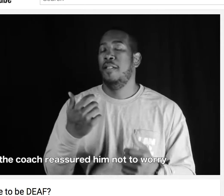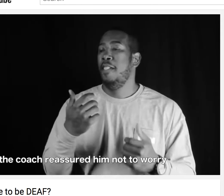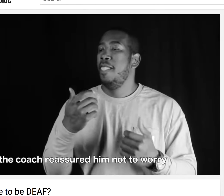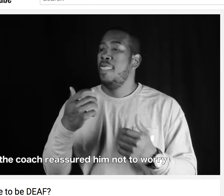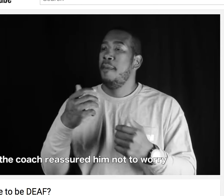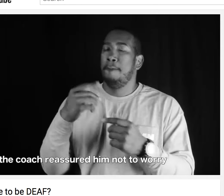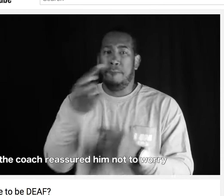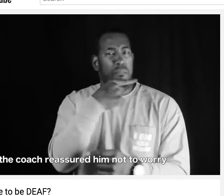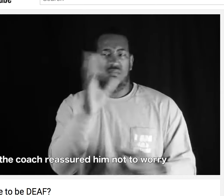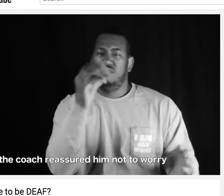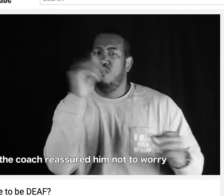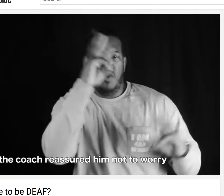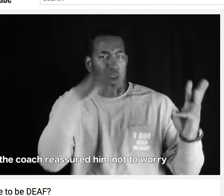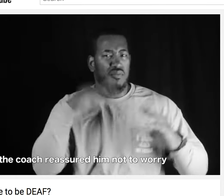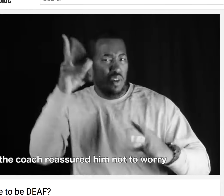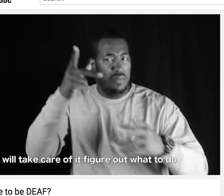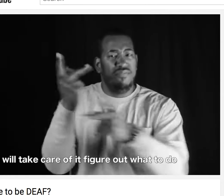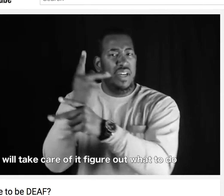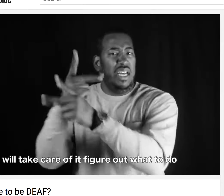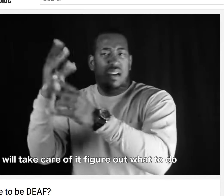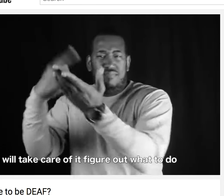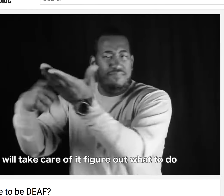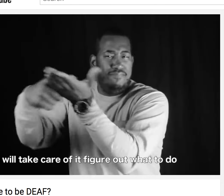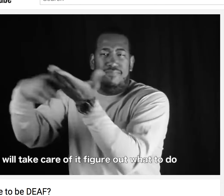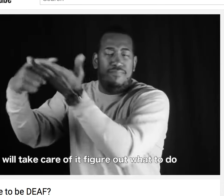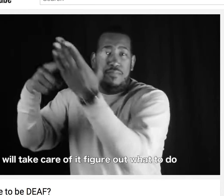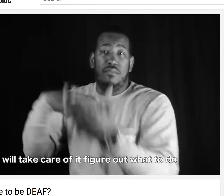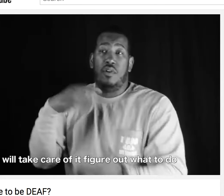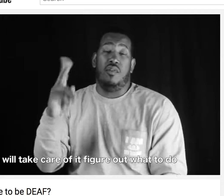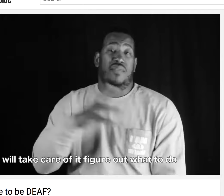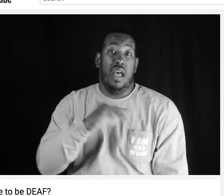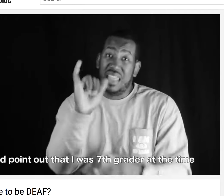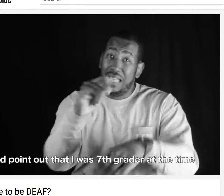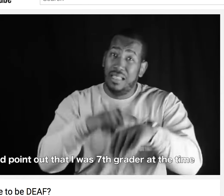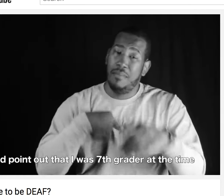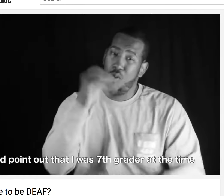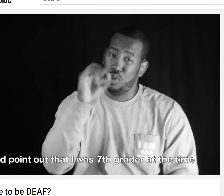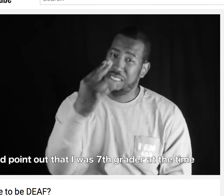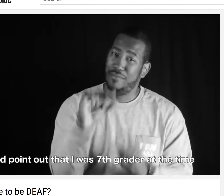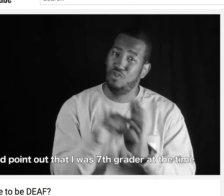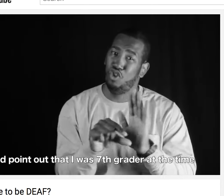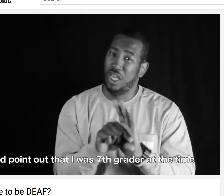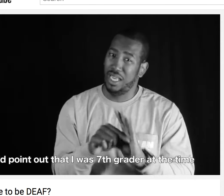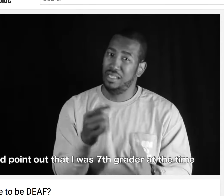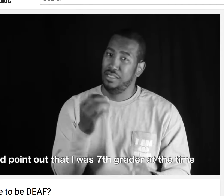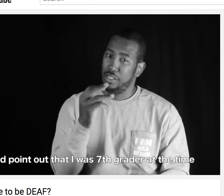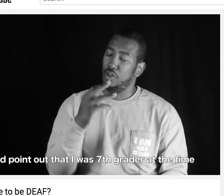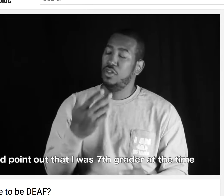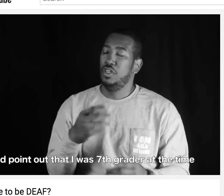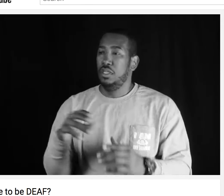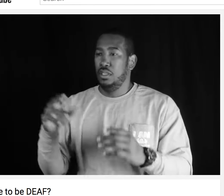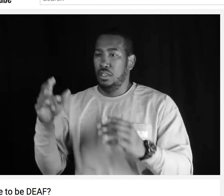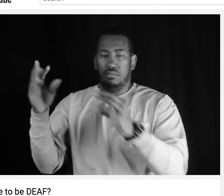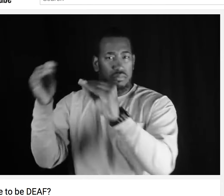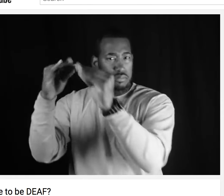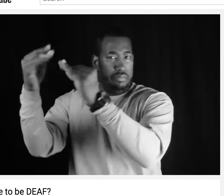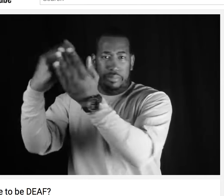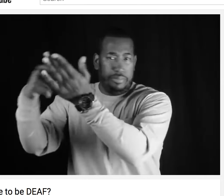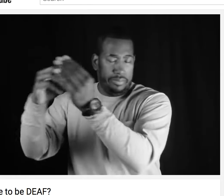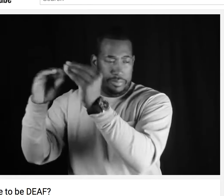What about maybe the bus can, and we started worrying and trying to discuss how that was going to happen, and it was just impossible to get that